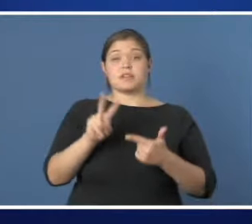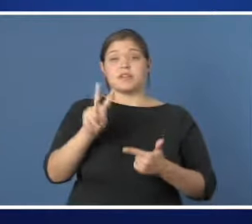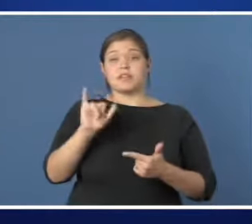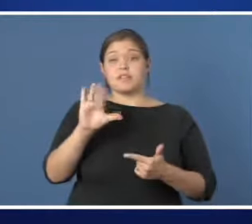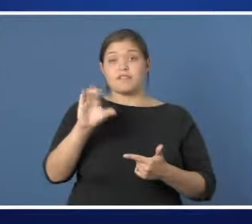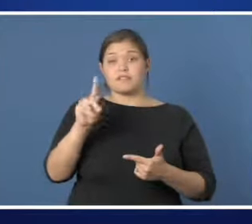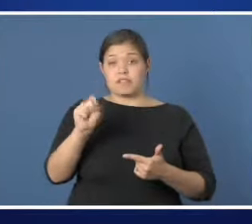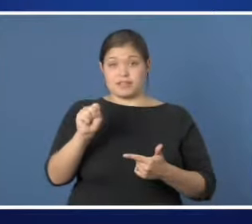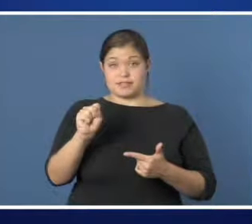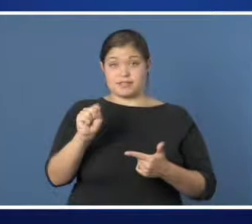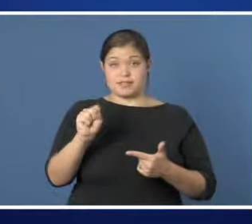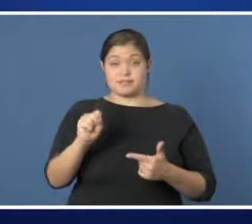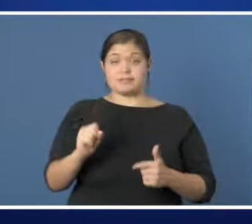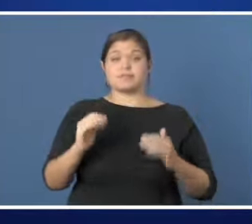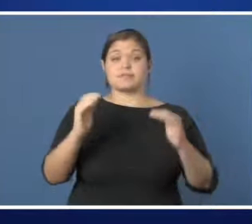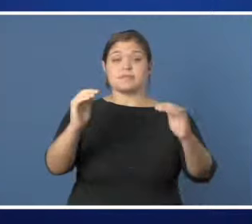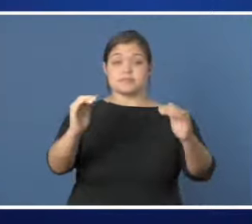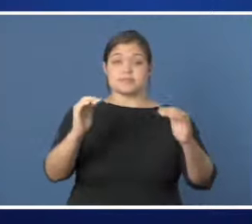Vicks,